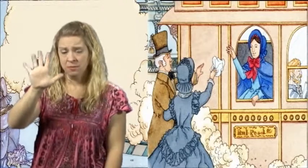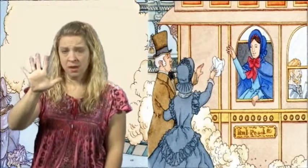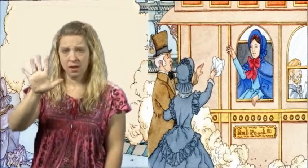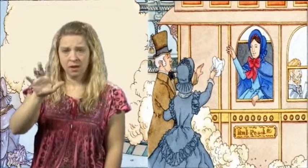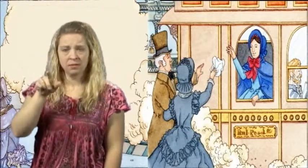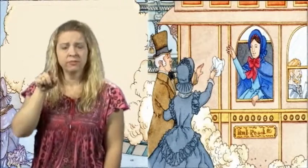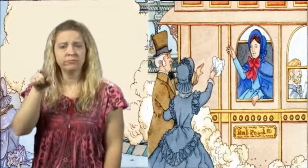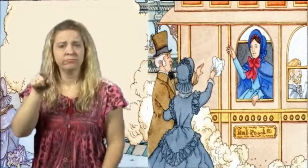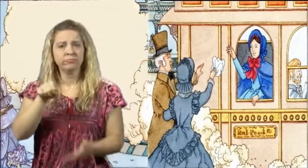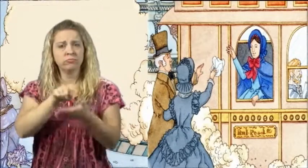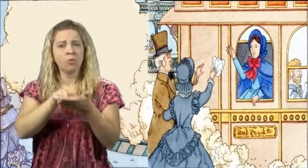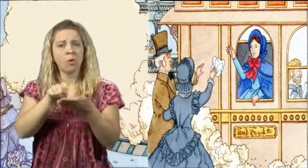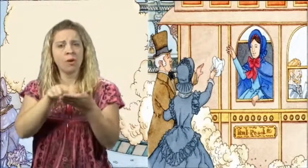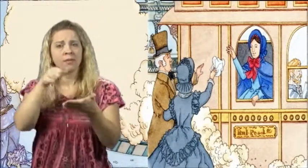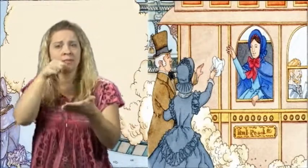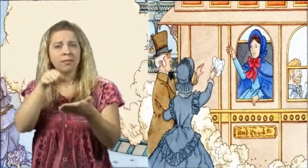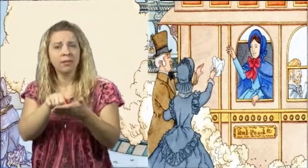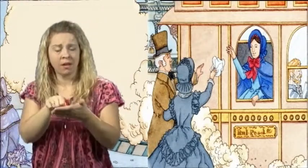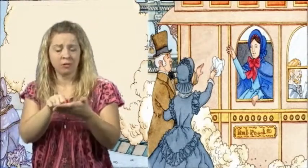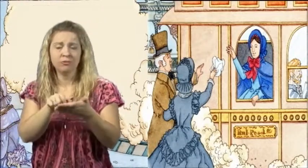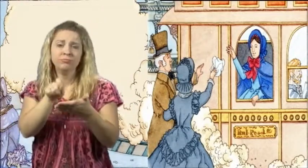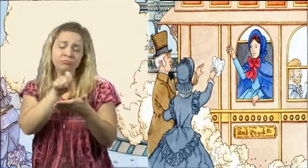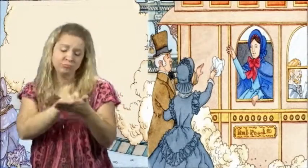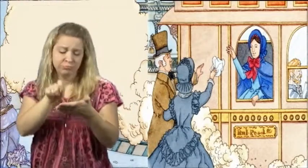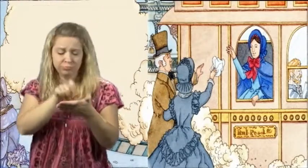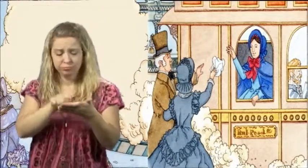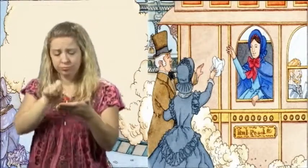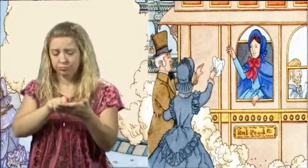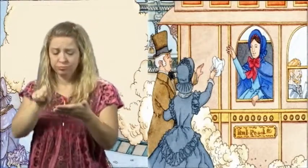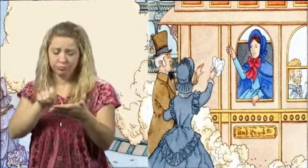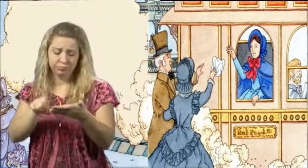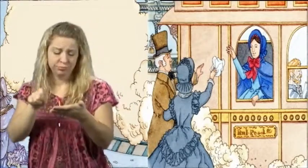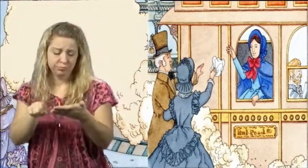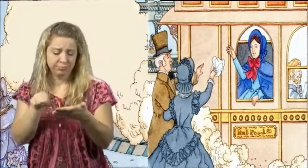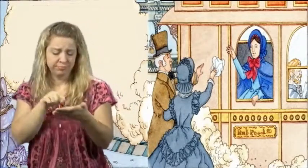On December 5, 1845, she wrote in a letter,